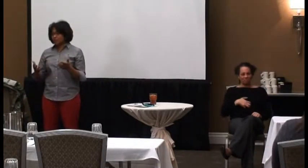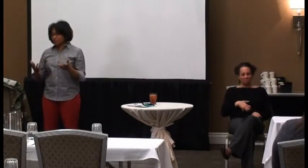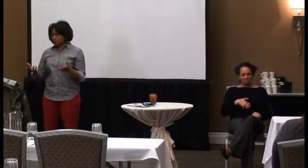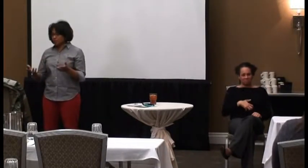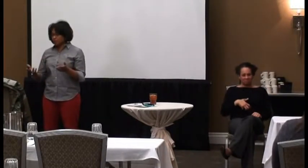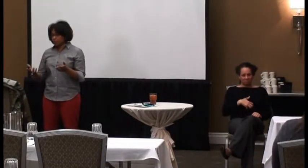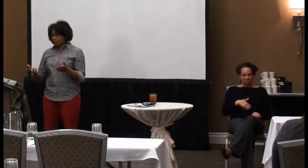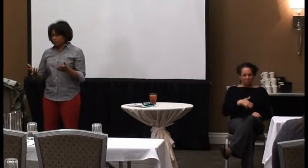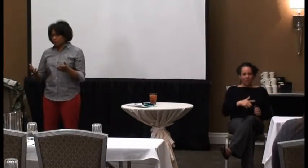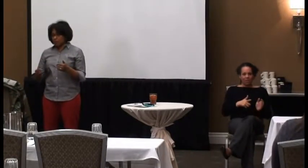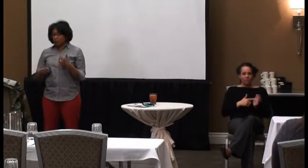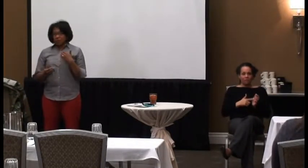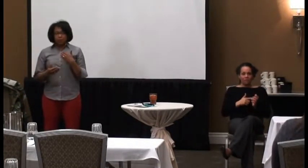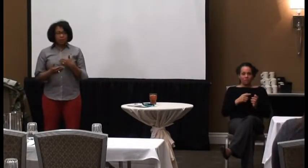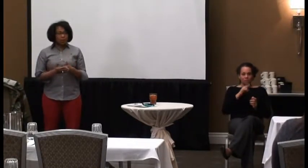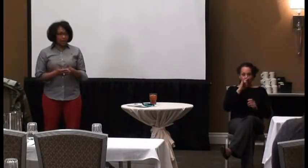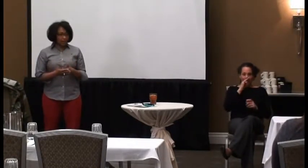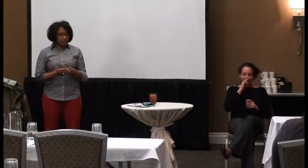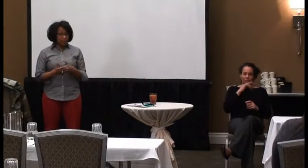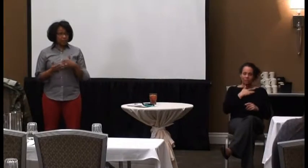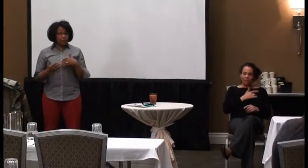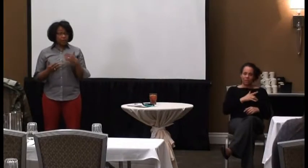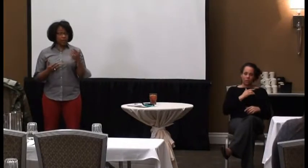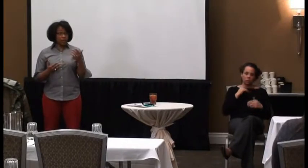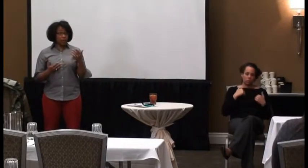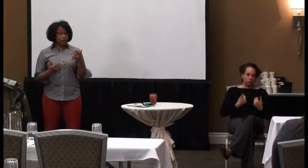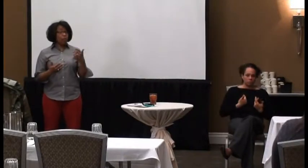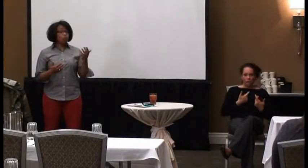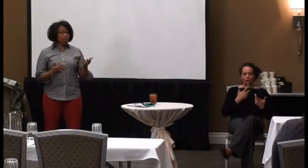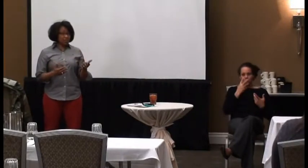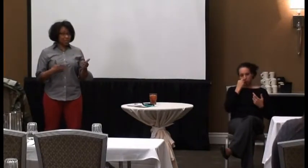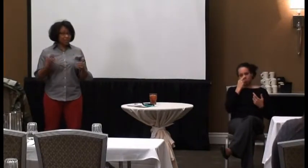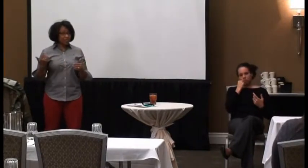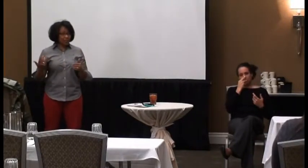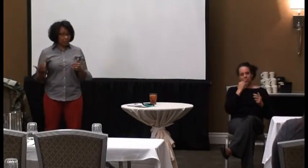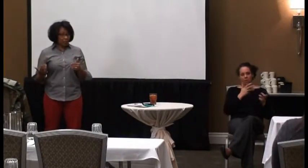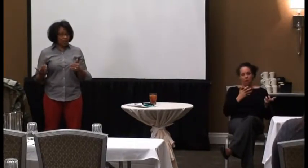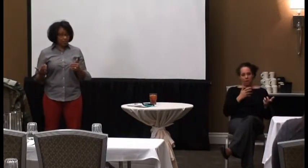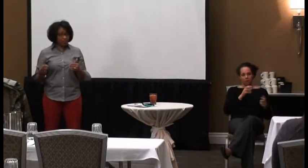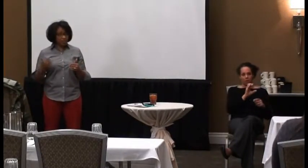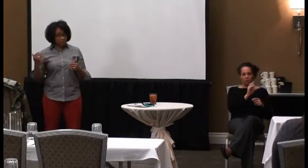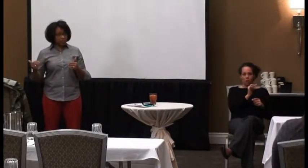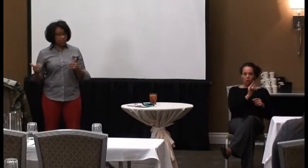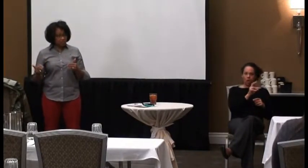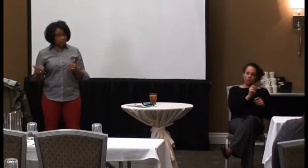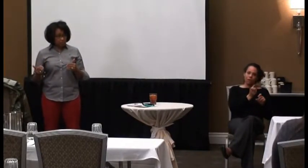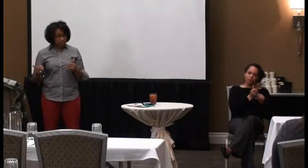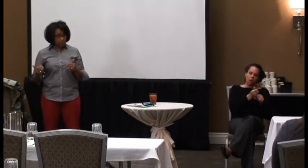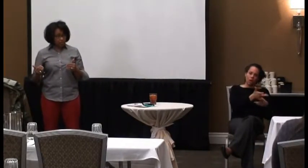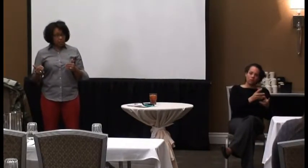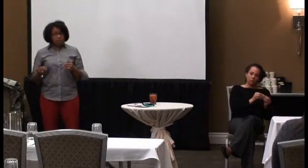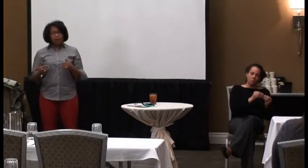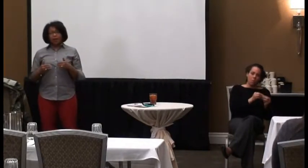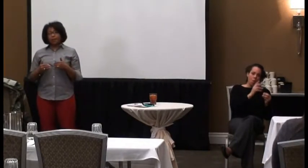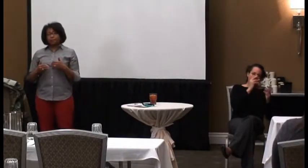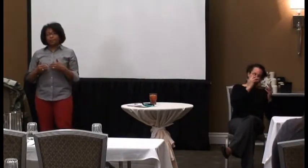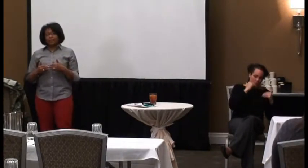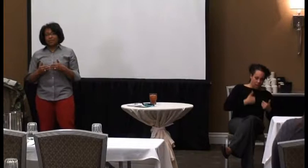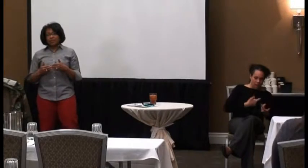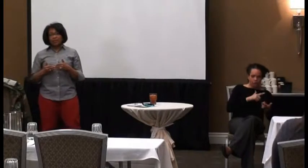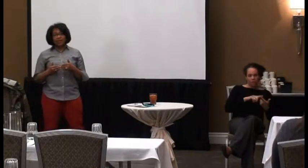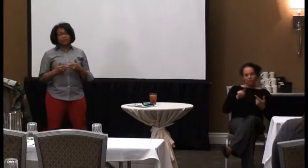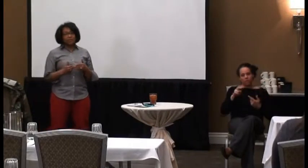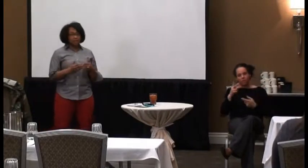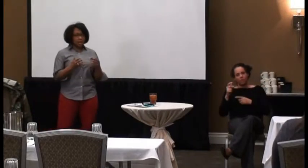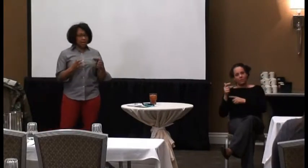some of the kids get real sleepy on it. The clonidine can be more sedating than the guanfacine or the 10X.